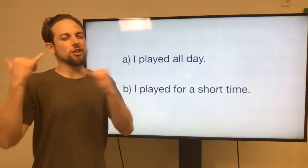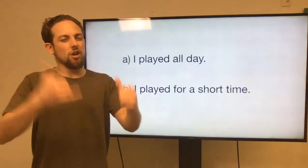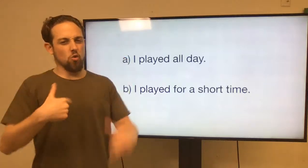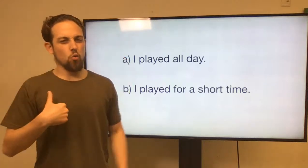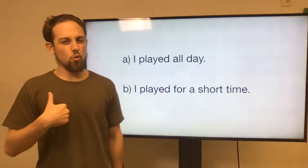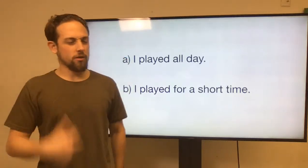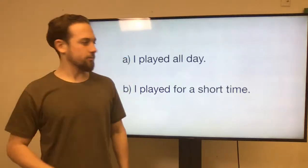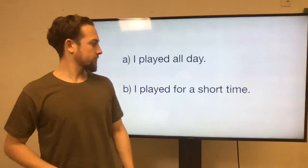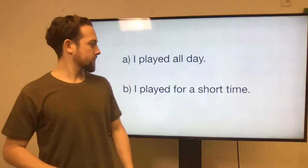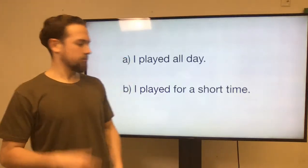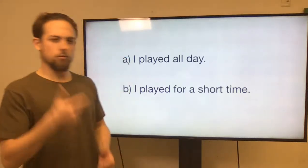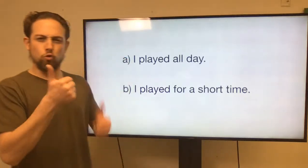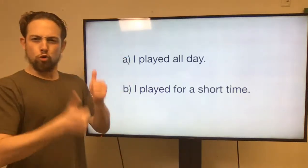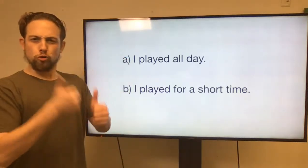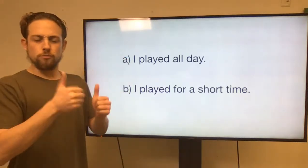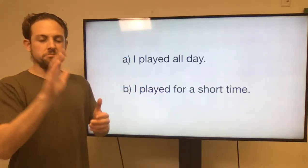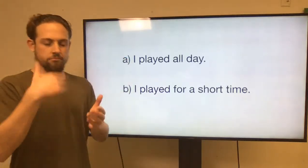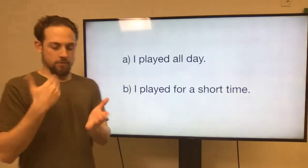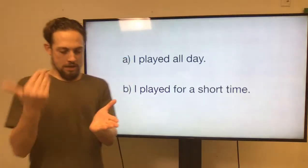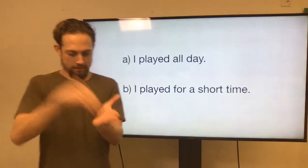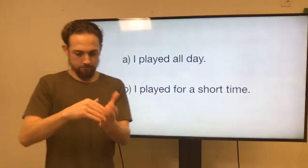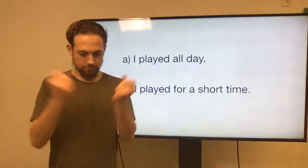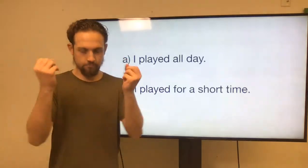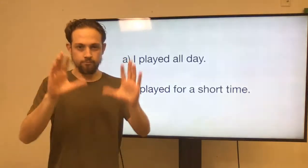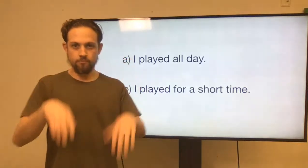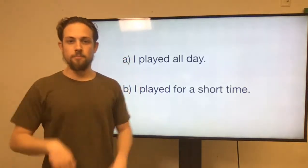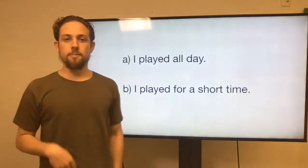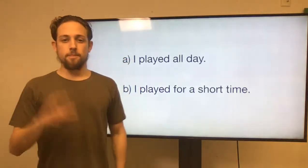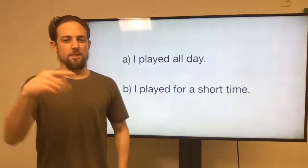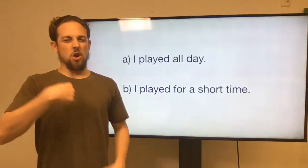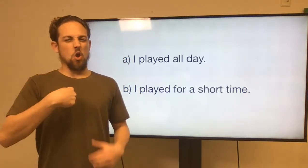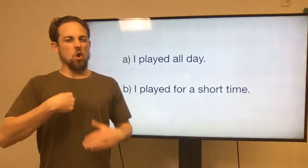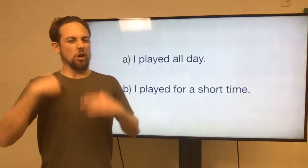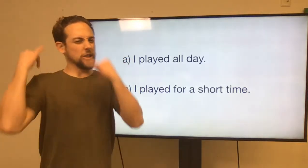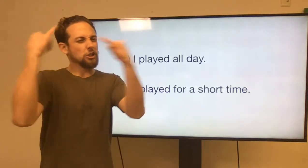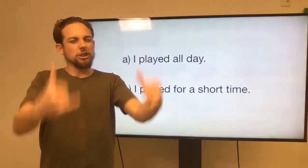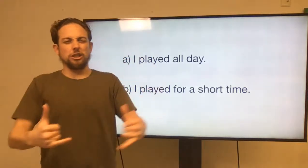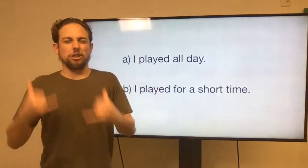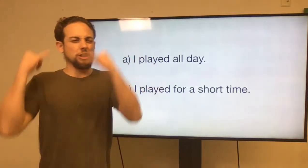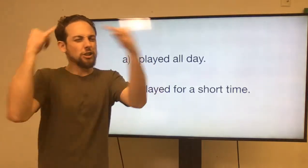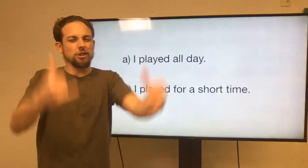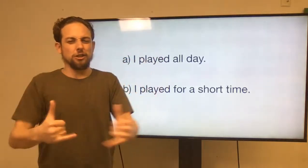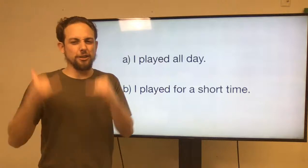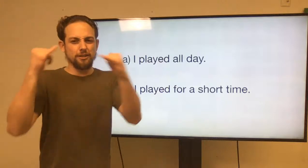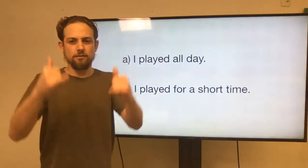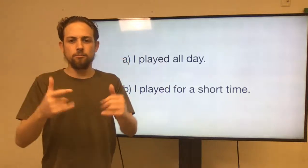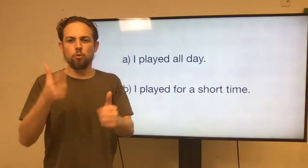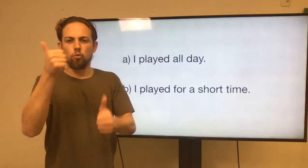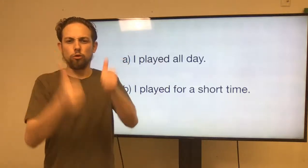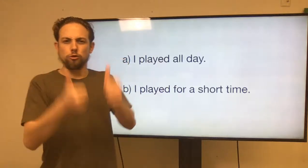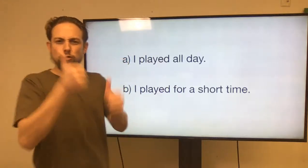I'm going to sign again. You need to decide which sentence best matches.